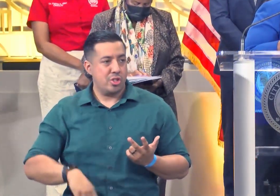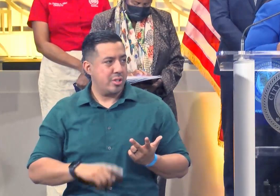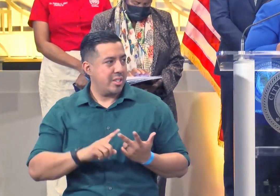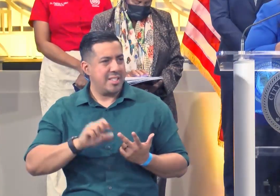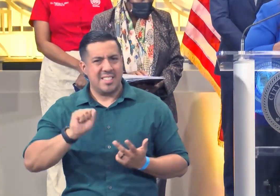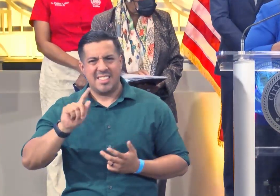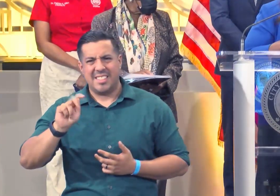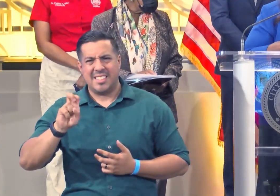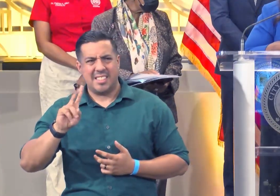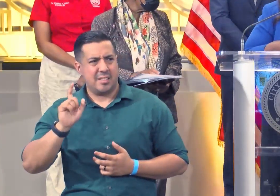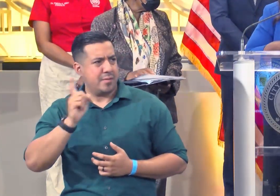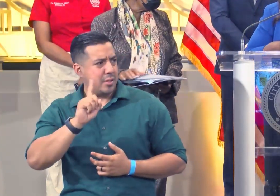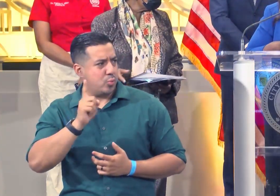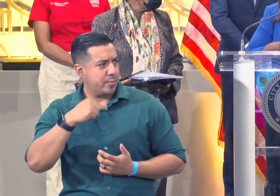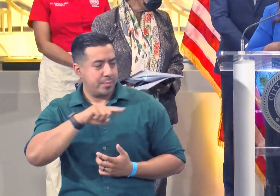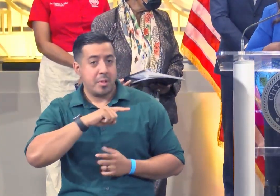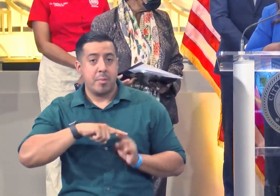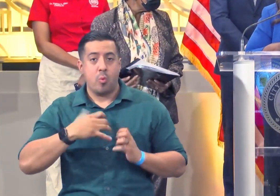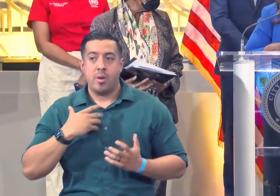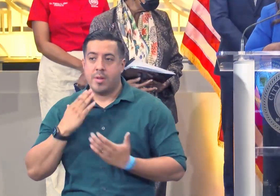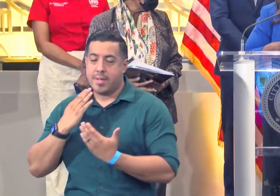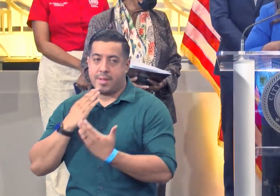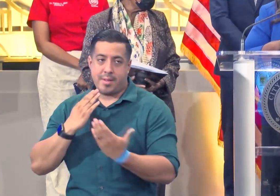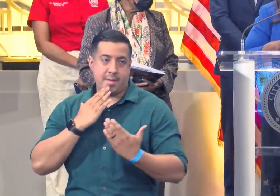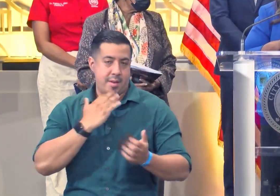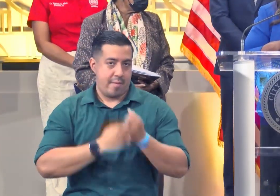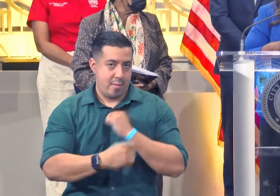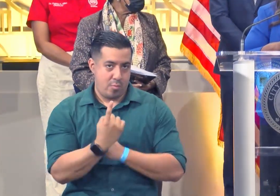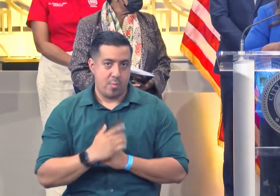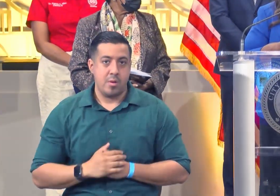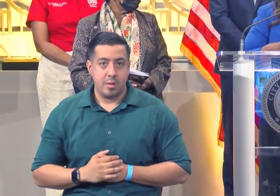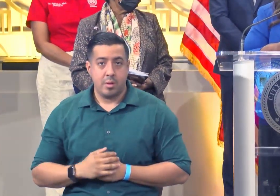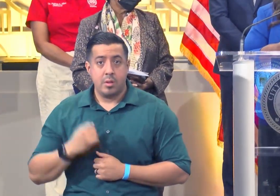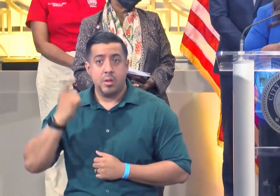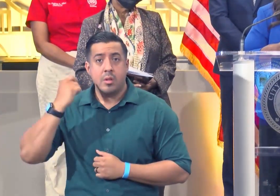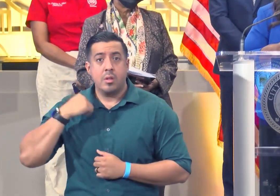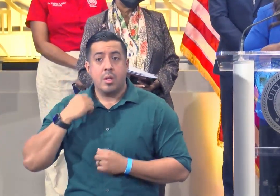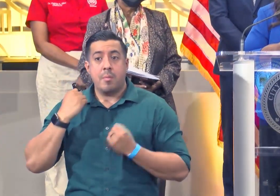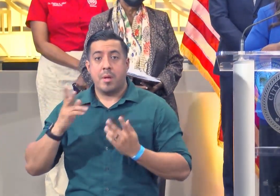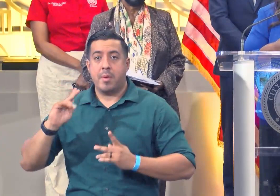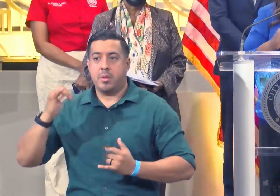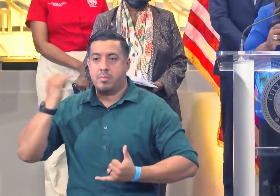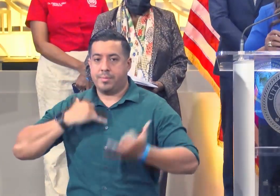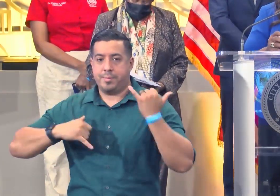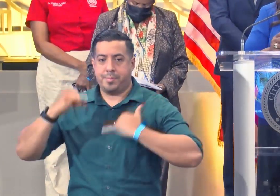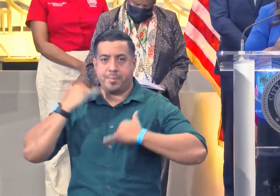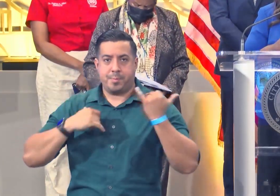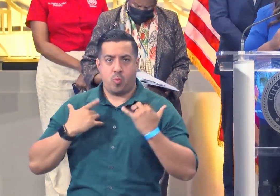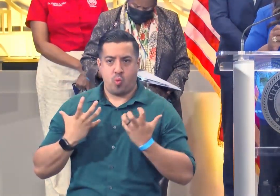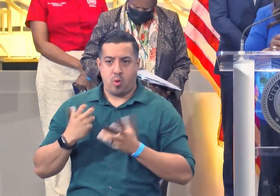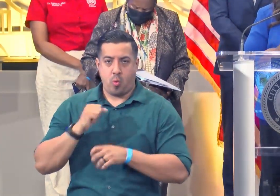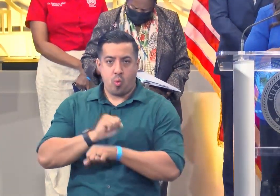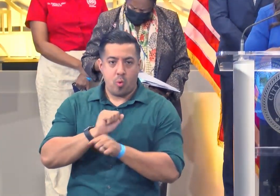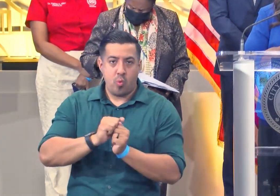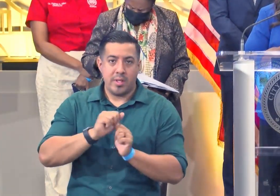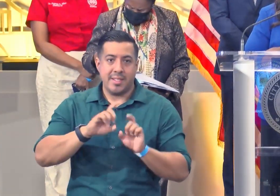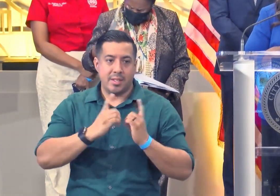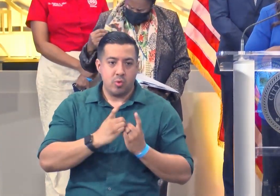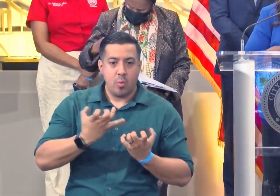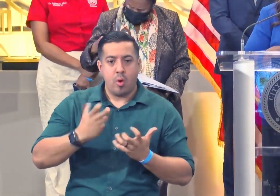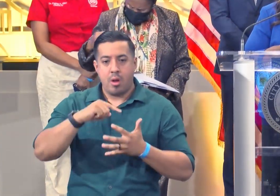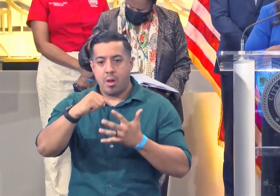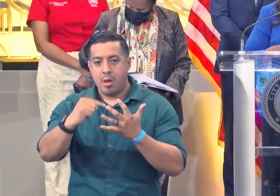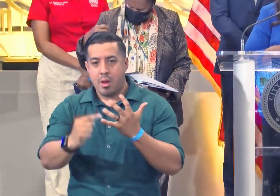somewhere out there. Steve, hi there. I want to just say thank you. You know, I receive a lot of calls that people want to work with the district. They want to do these